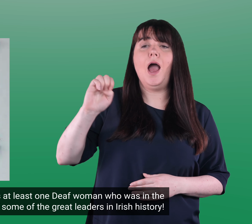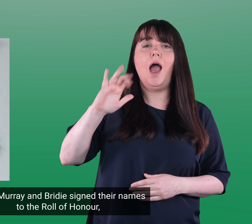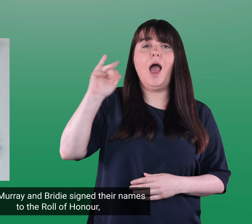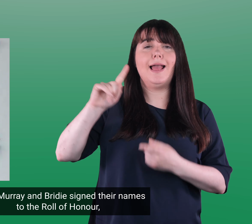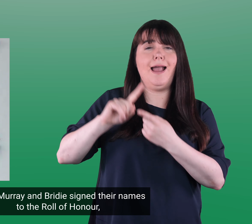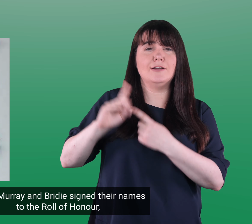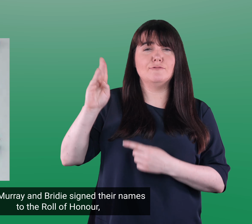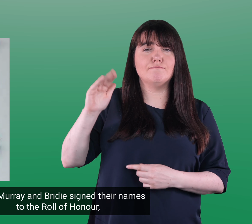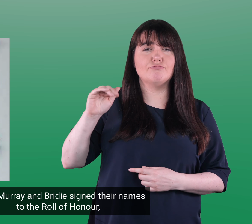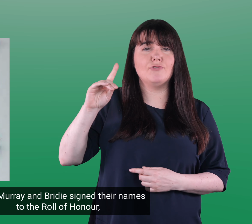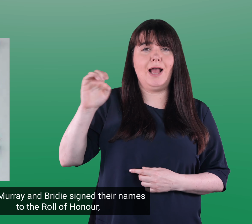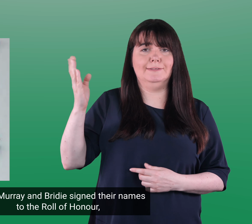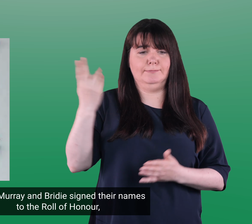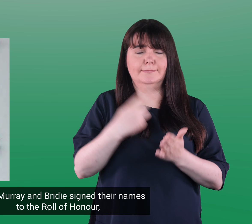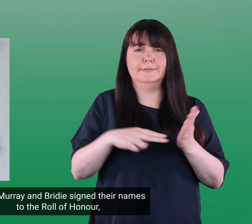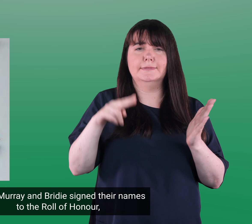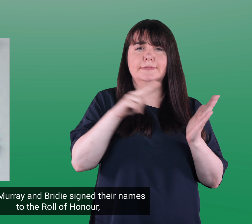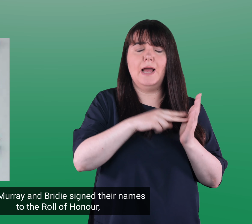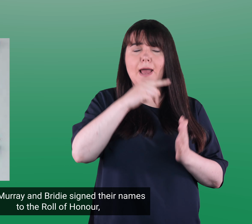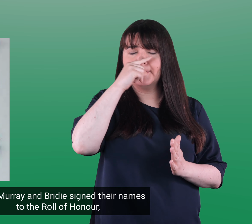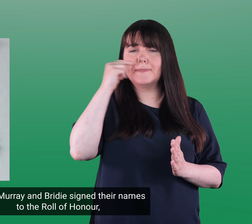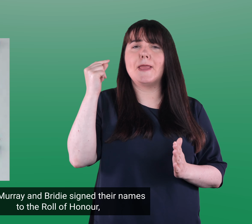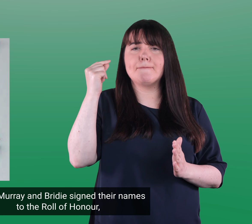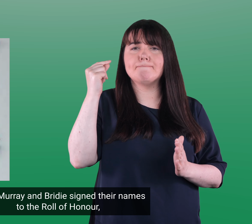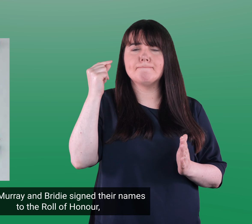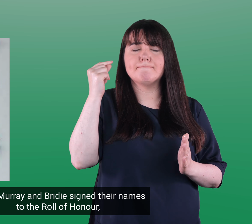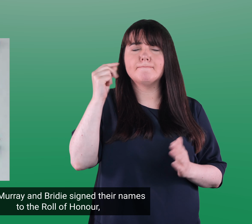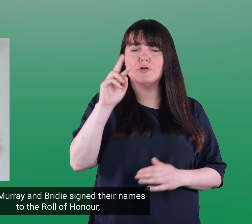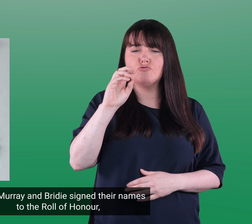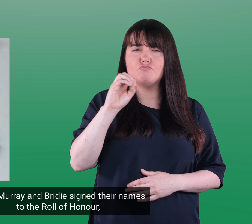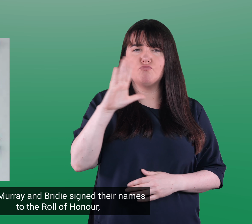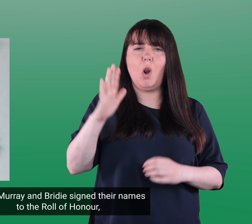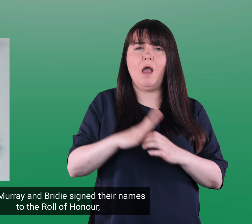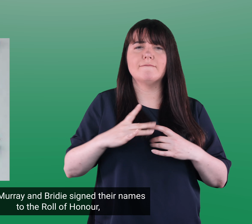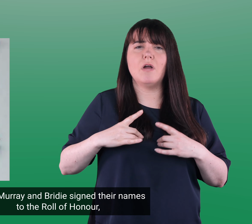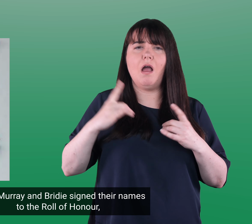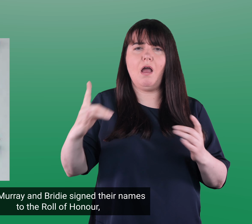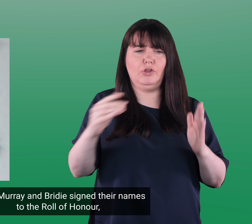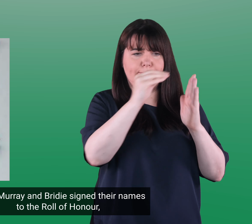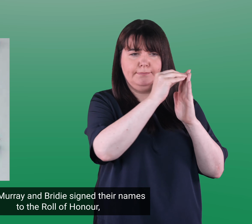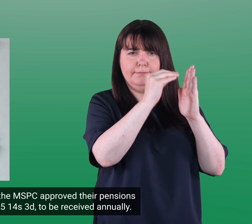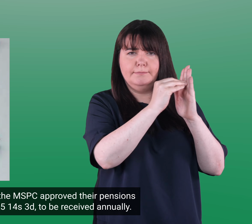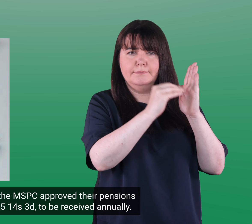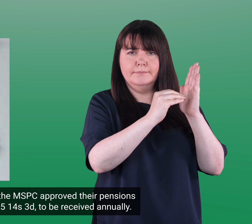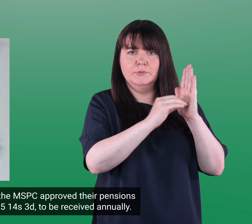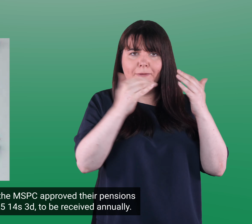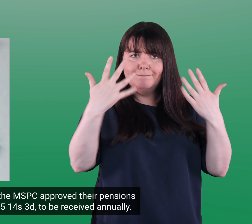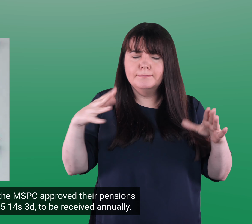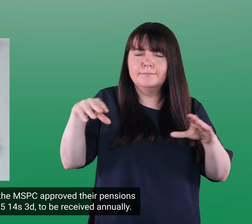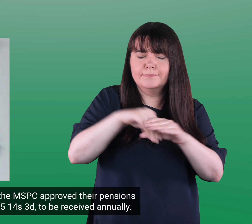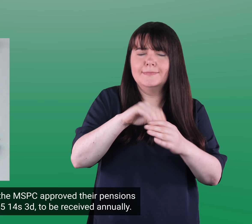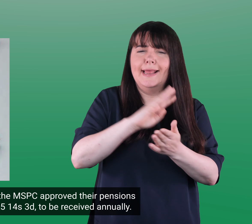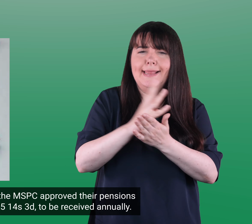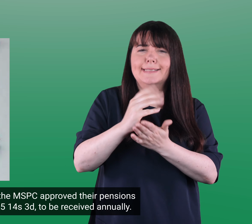Eileen Murray and Bridie signed their names to the Roll of Honour, and the MSPC approved